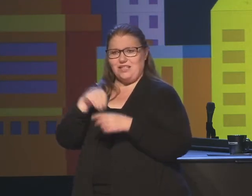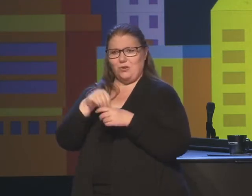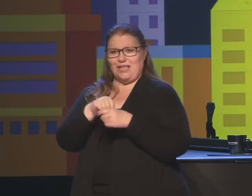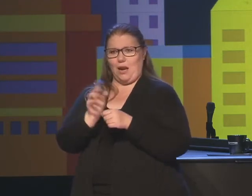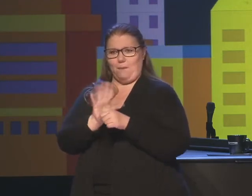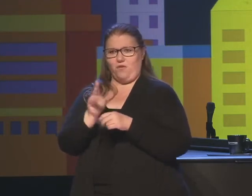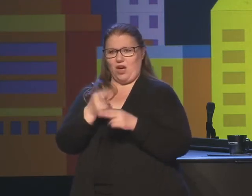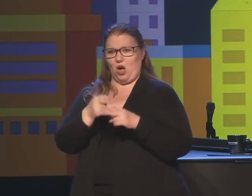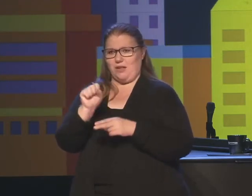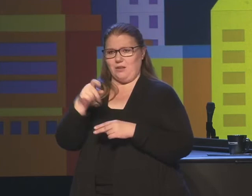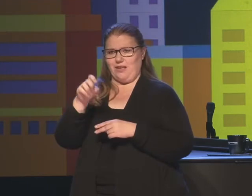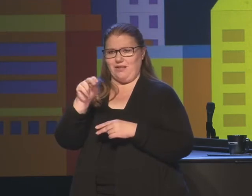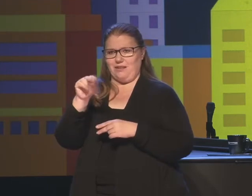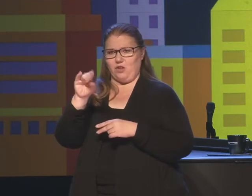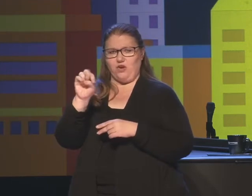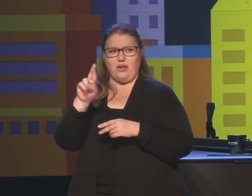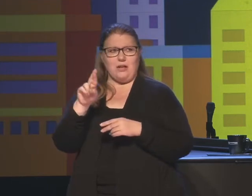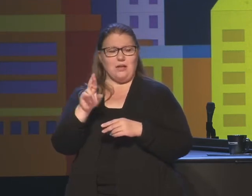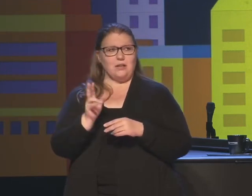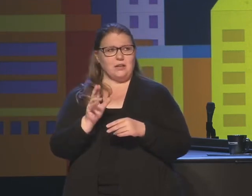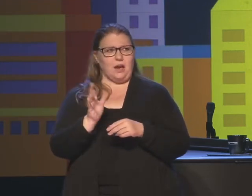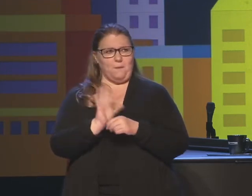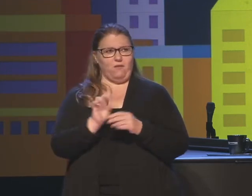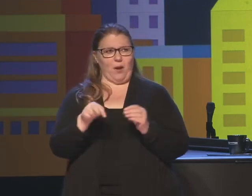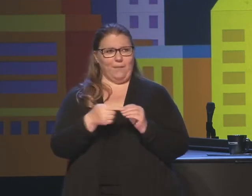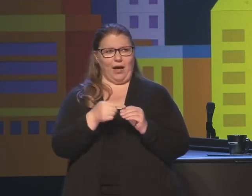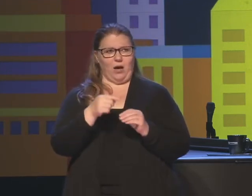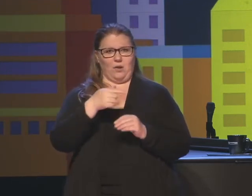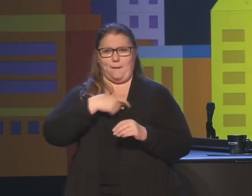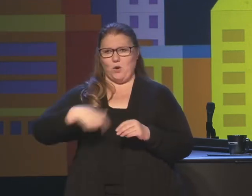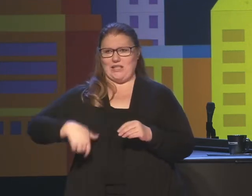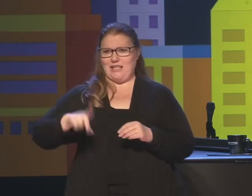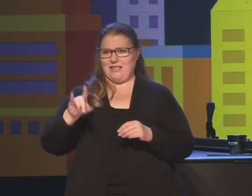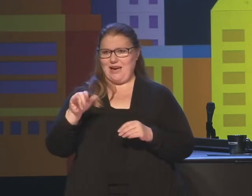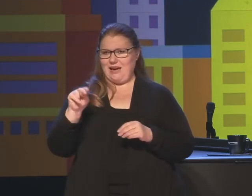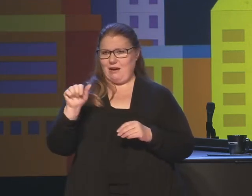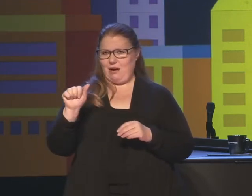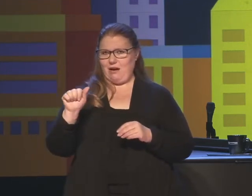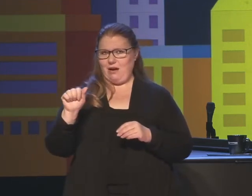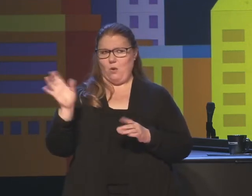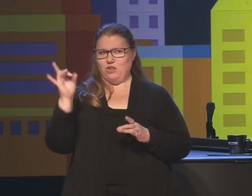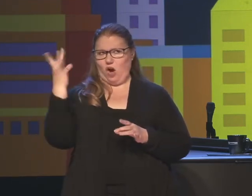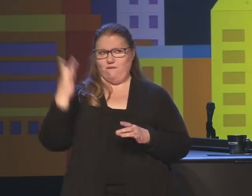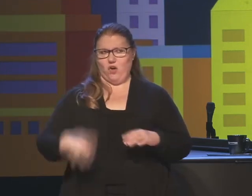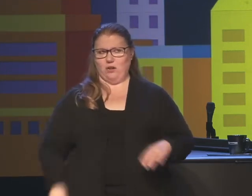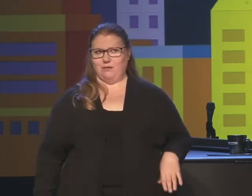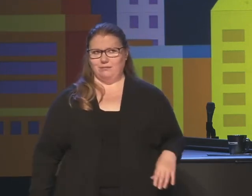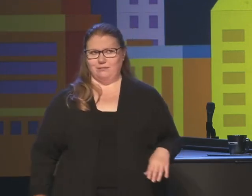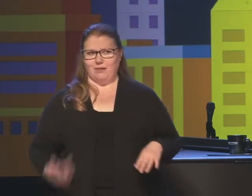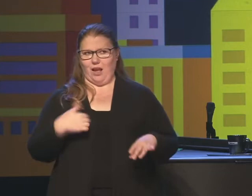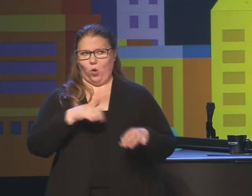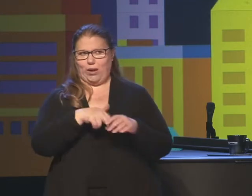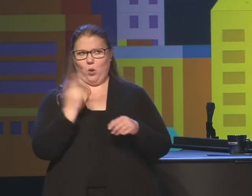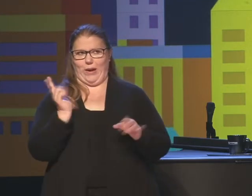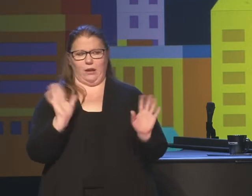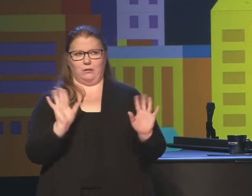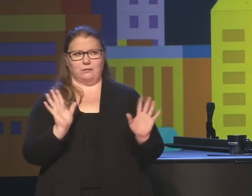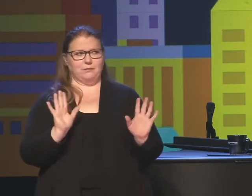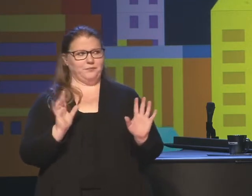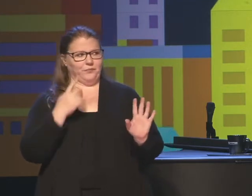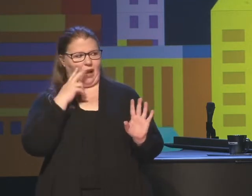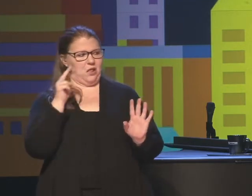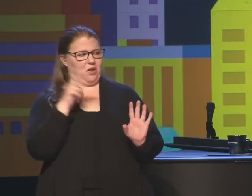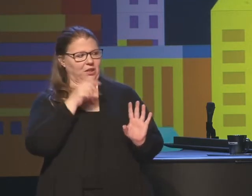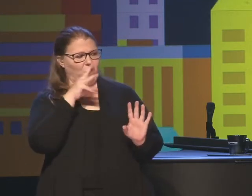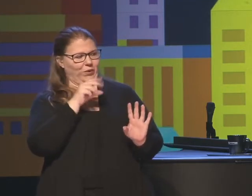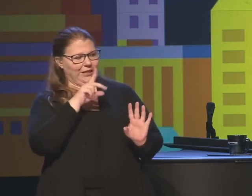like period piece about Princess Diana, some Christmas. It was awful. Like we quit. Like halfway through, I looked over at Wendy. She